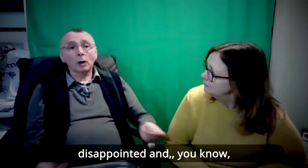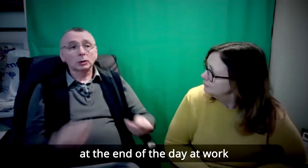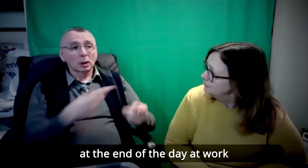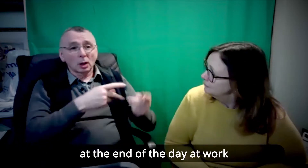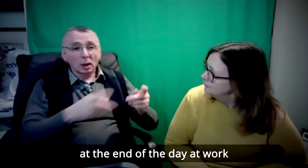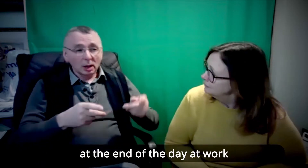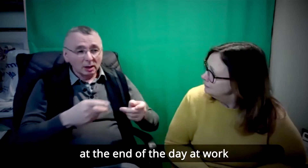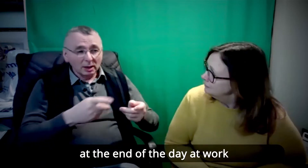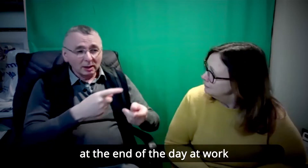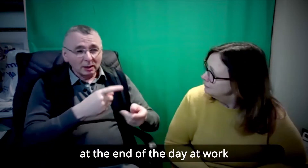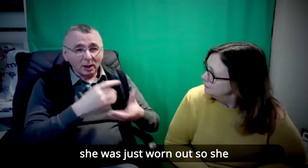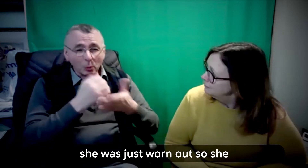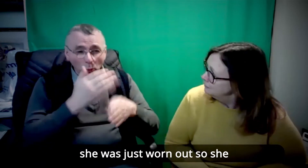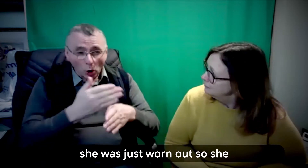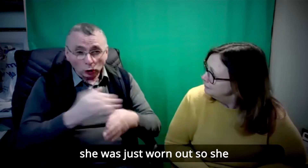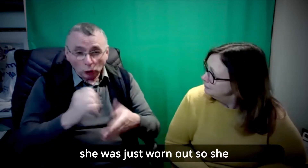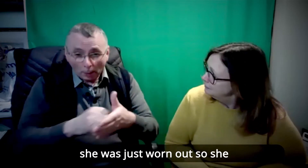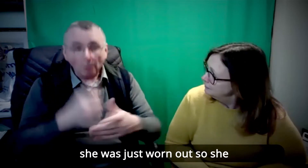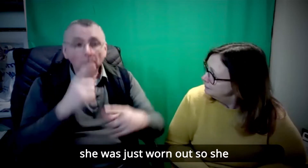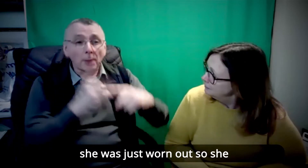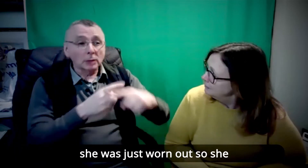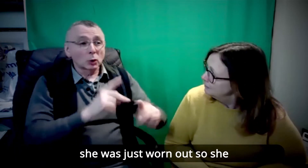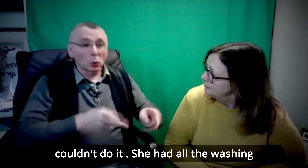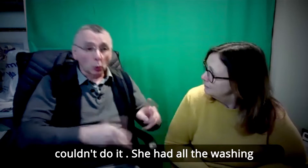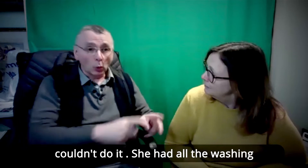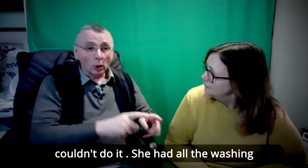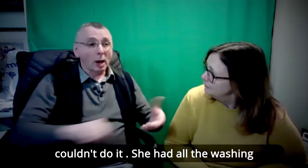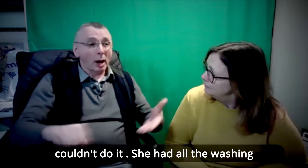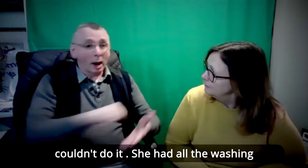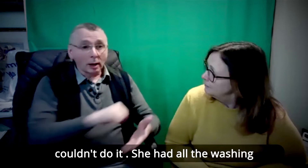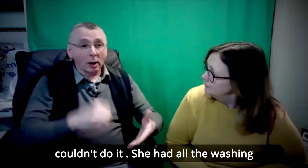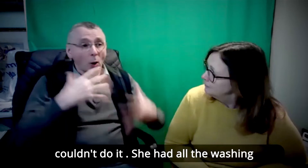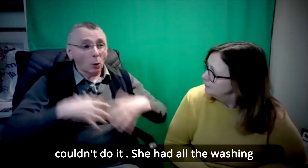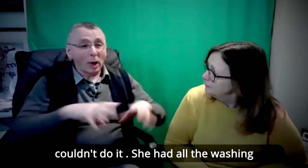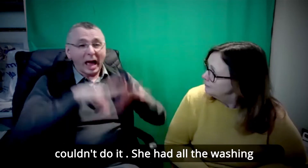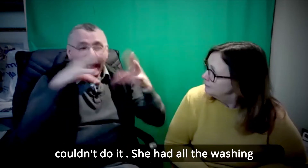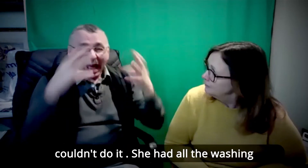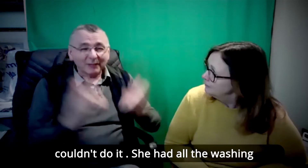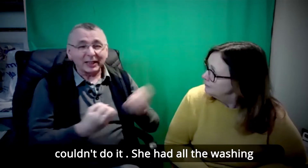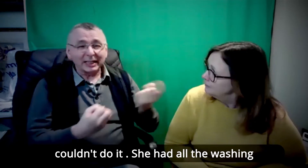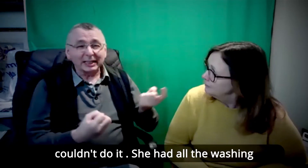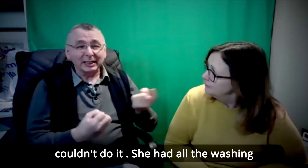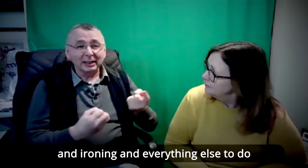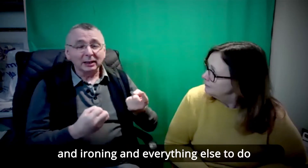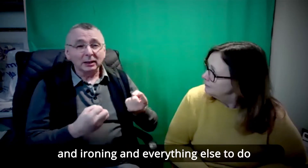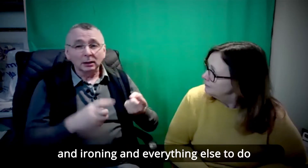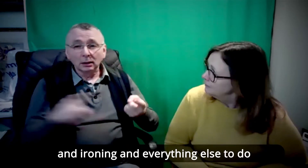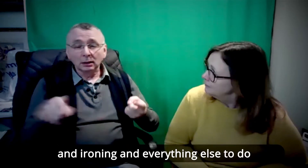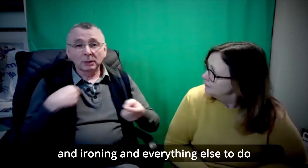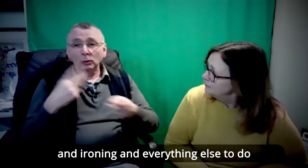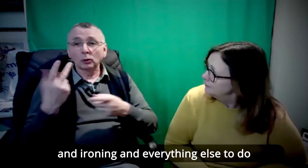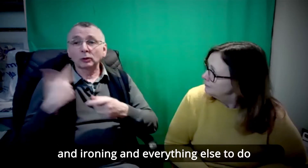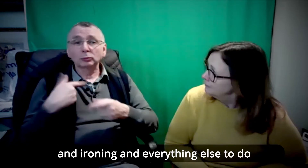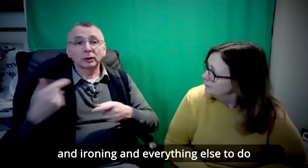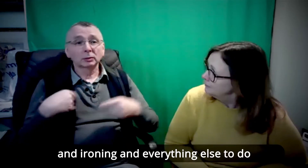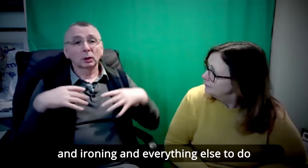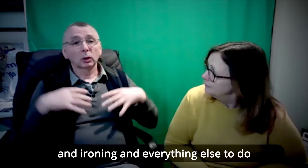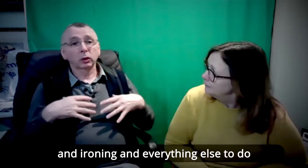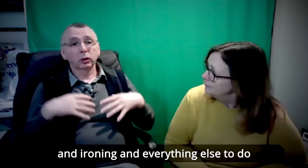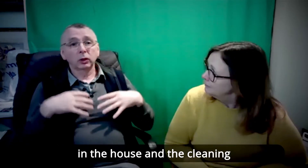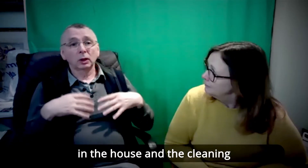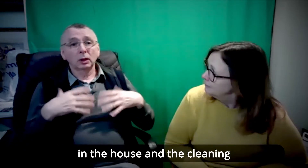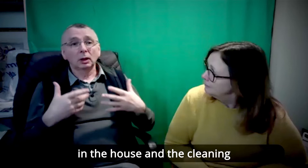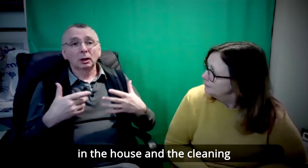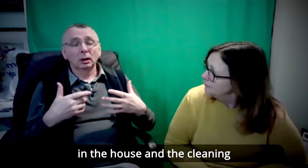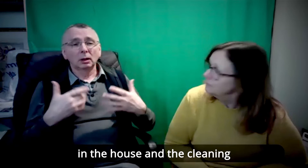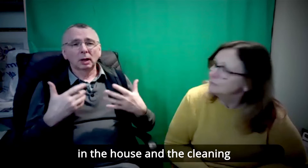you know, at the end of the day at work, she was just worn out, so she couldn't do it. You know, she had all the washing and ironing and everything else